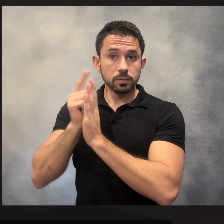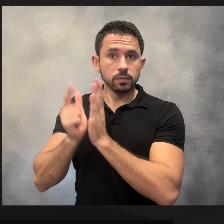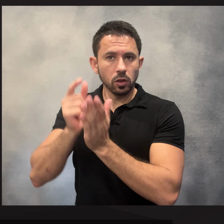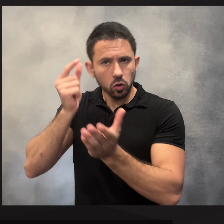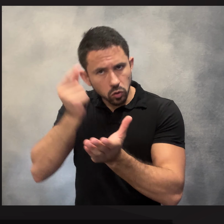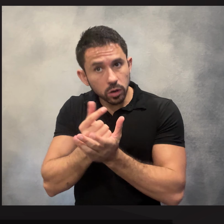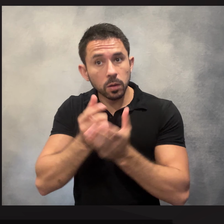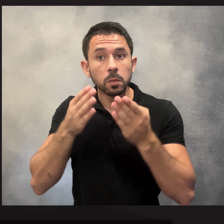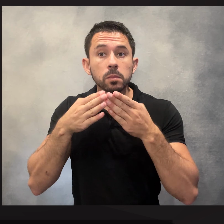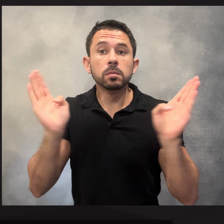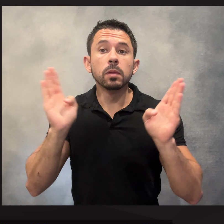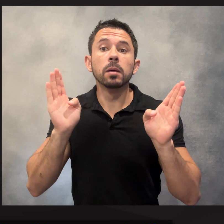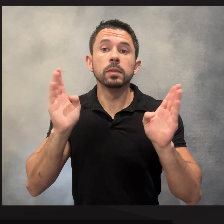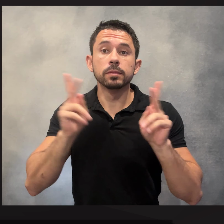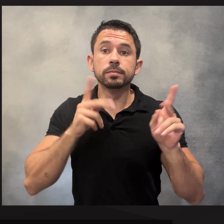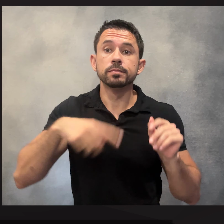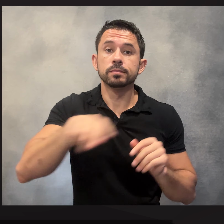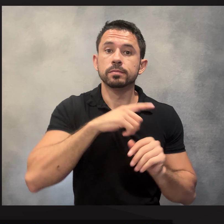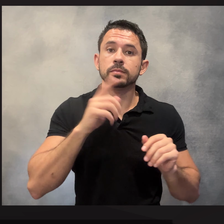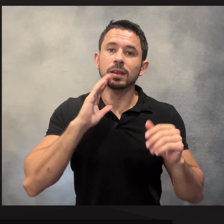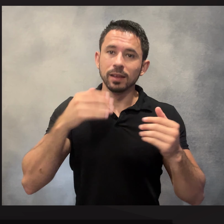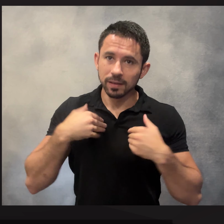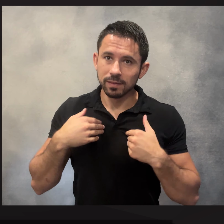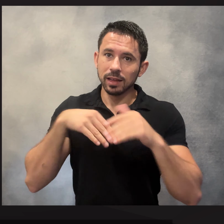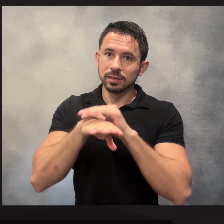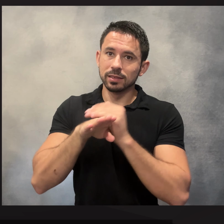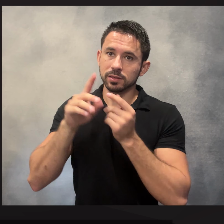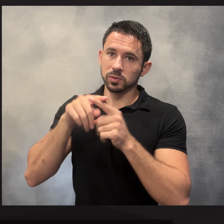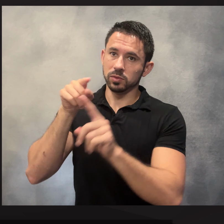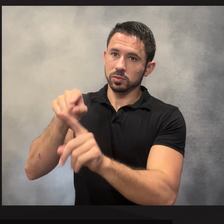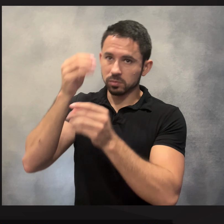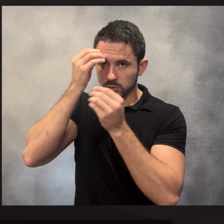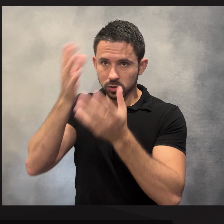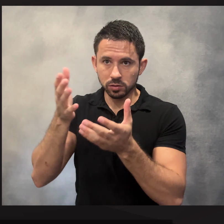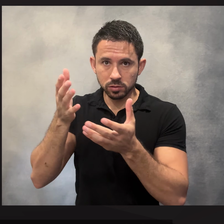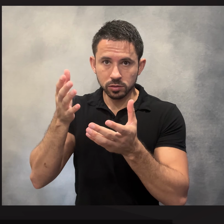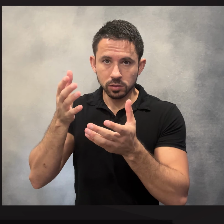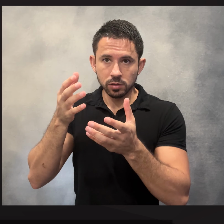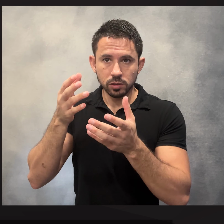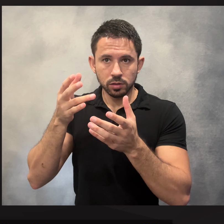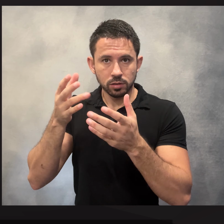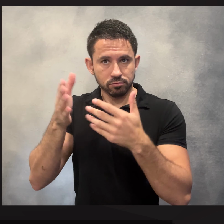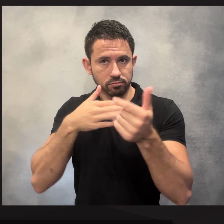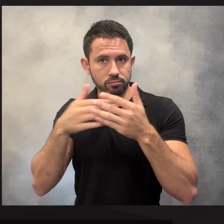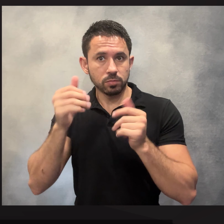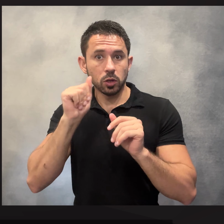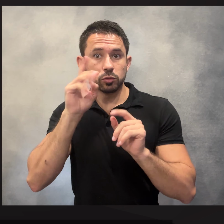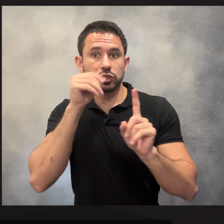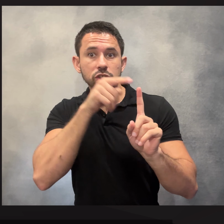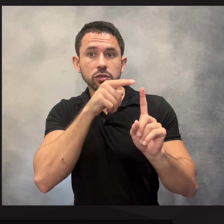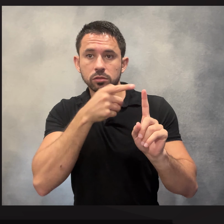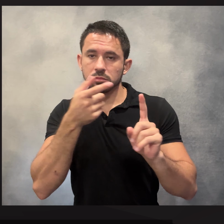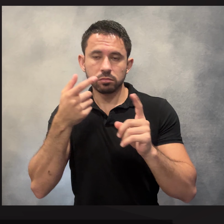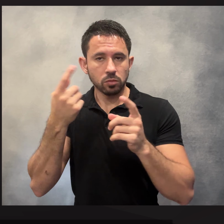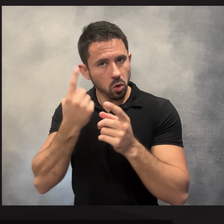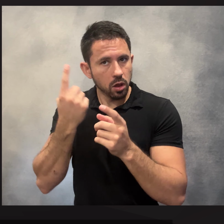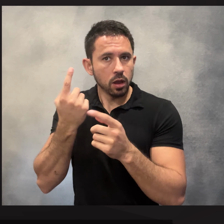that the public will have access to this information in perpetuity, regardless of